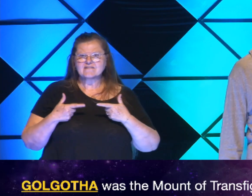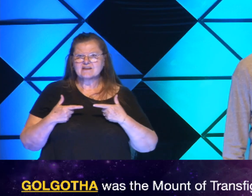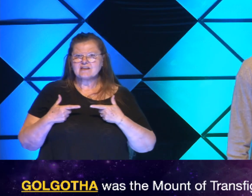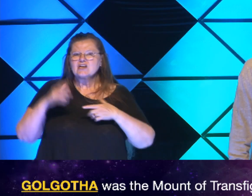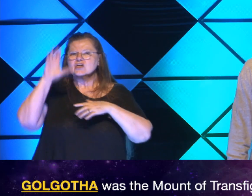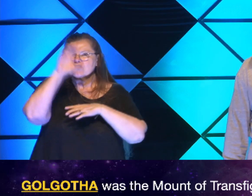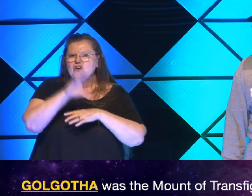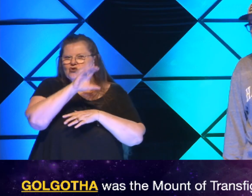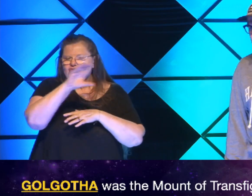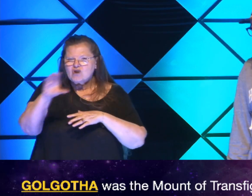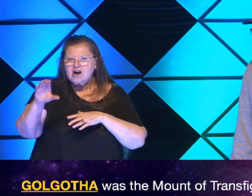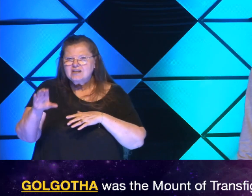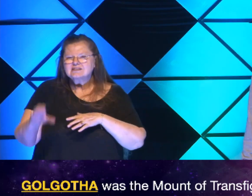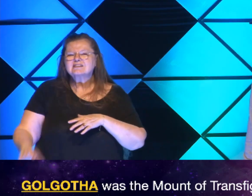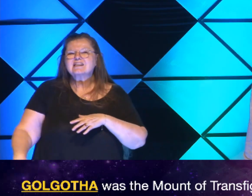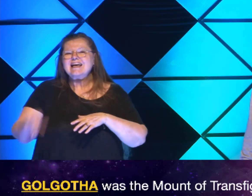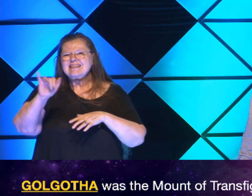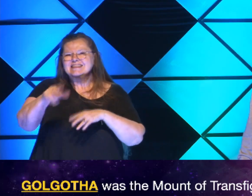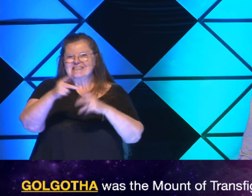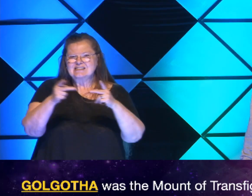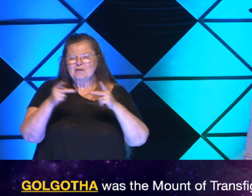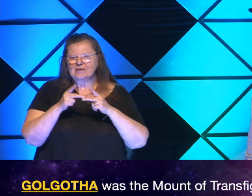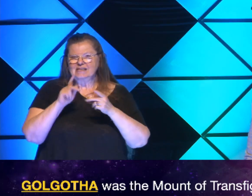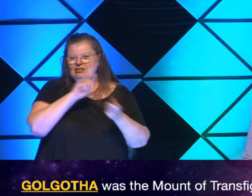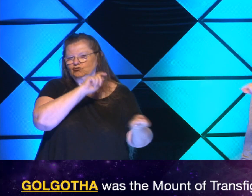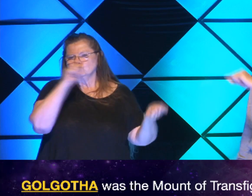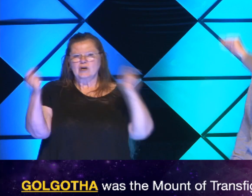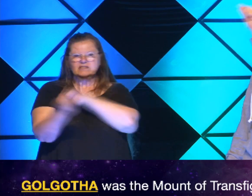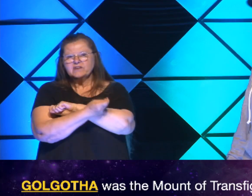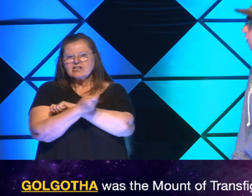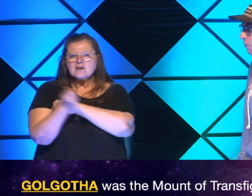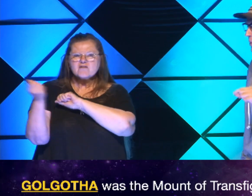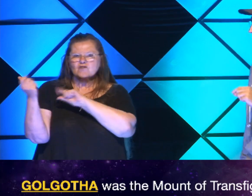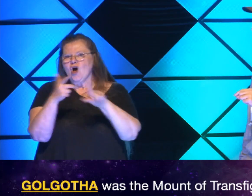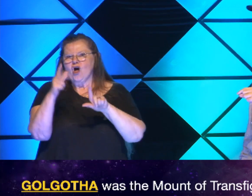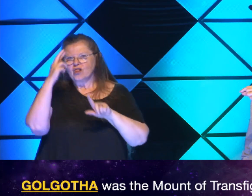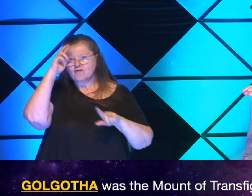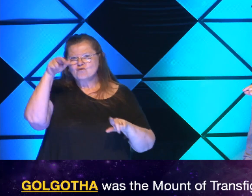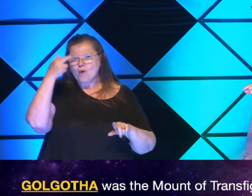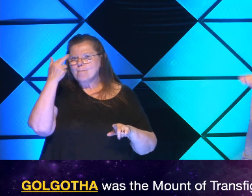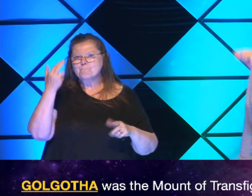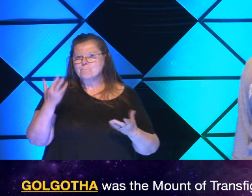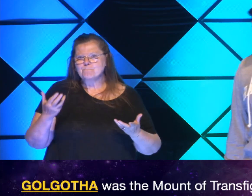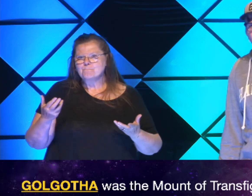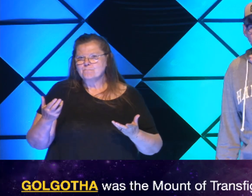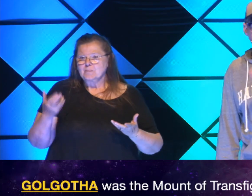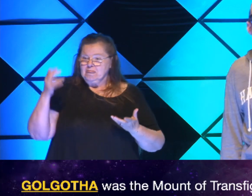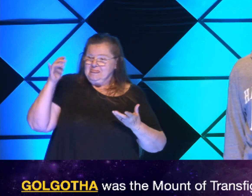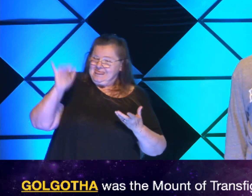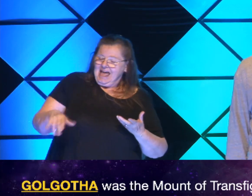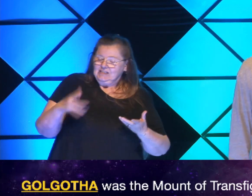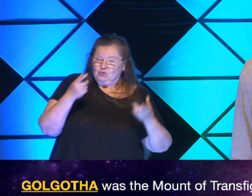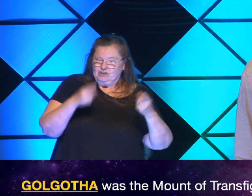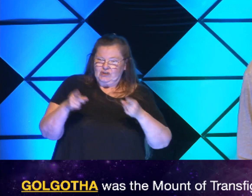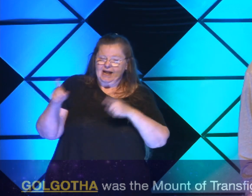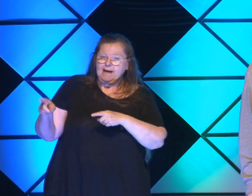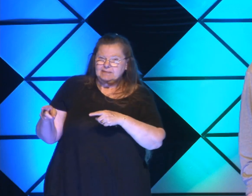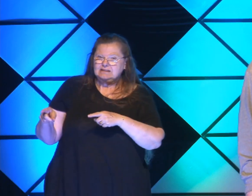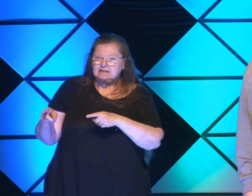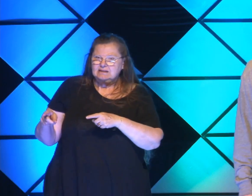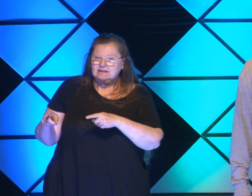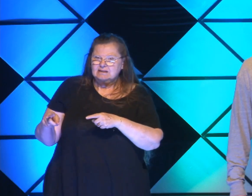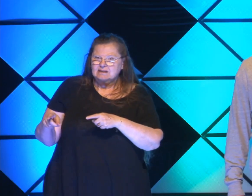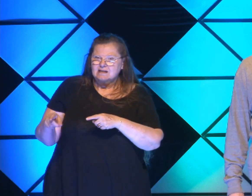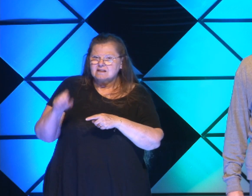cross, this is the place of transfiguration for all of Rome. This is where it's all going to happen.